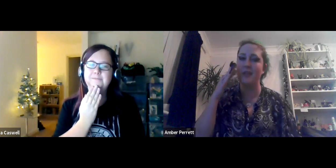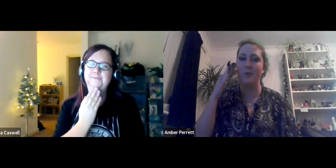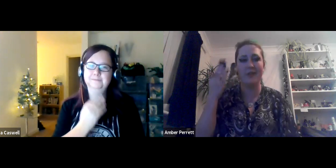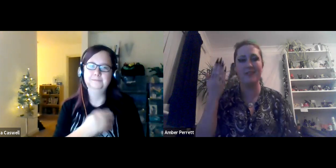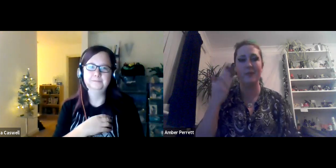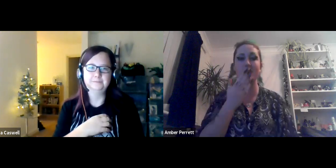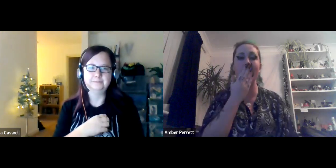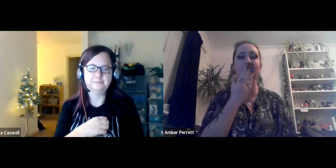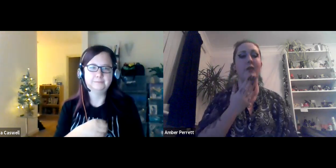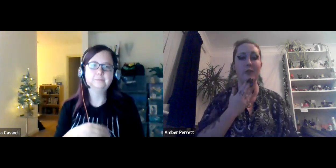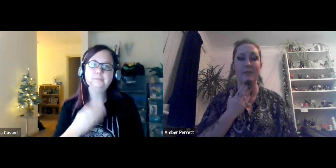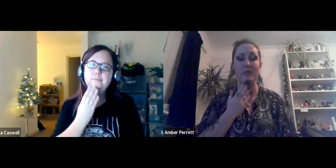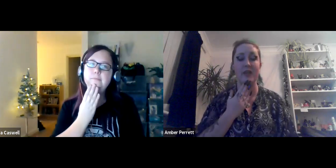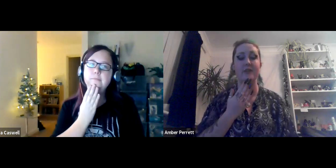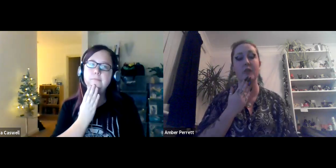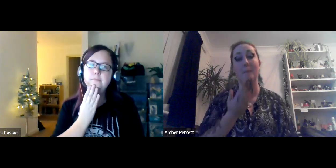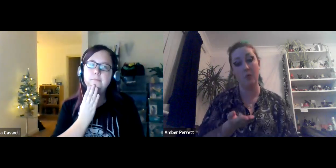no one can see what you're doing. So you do it from your chin. So you're bored.